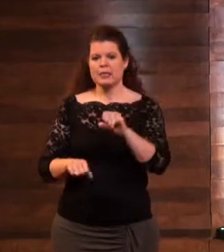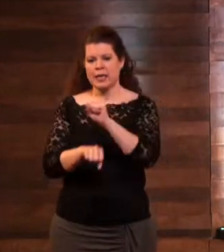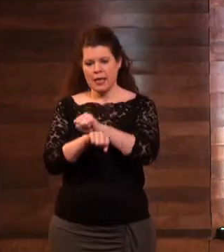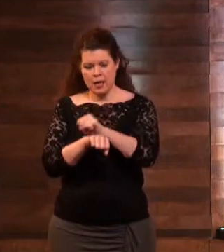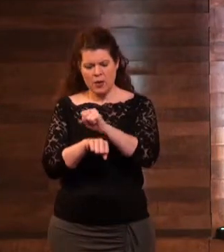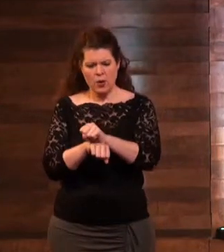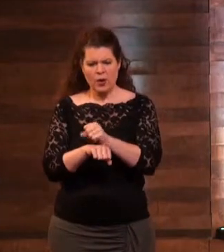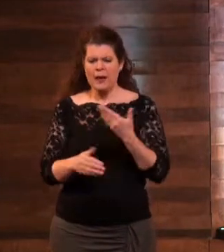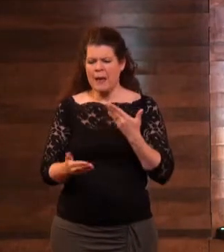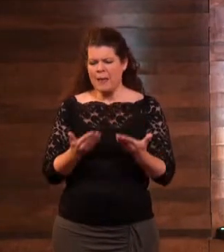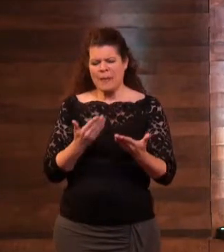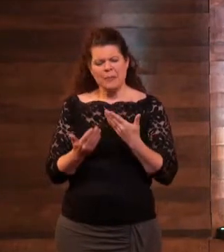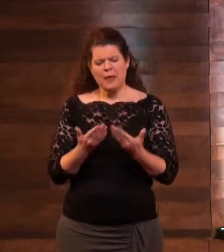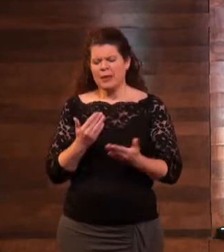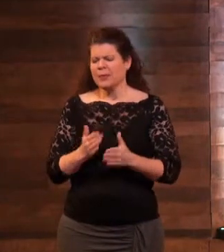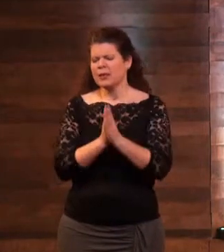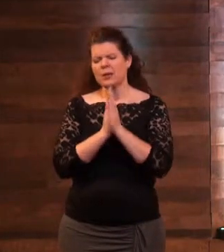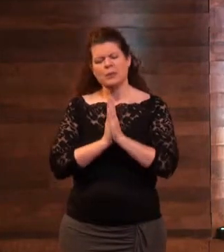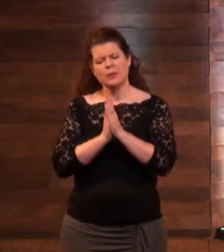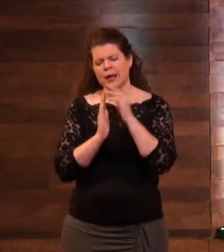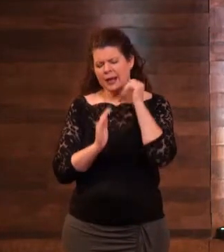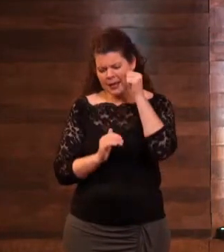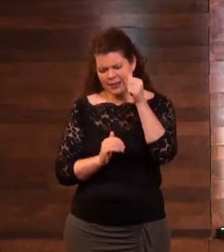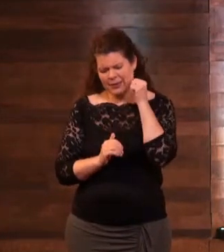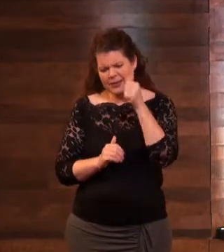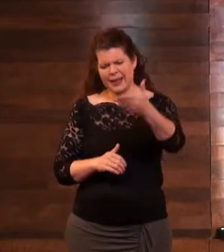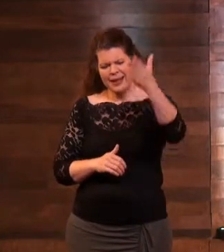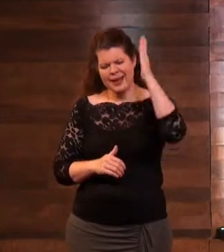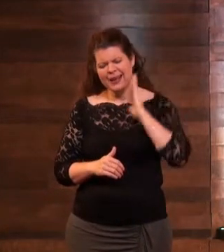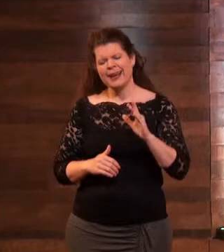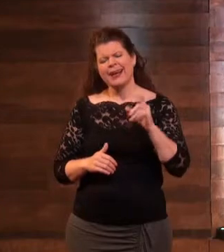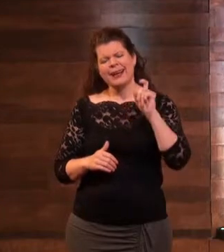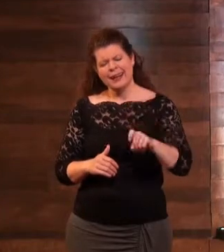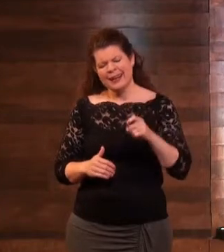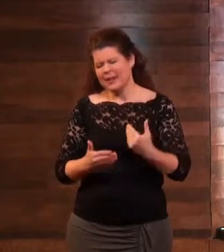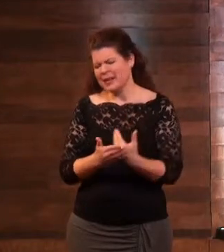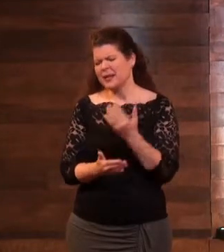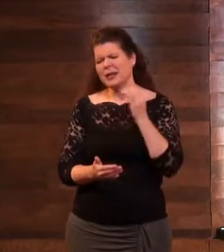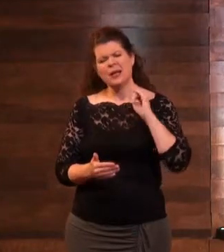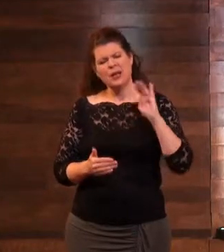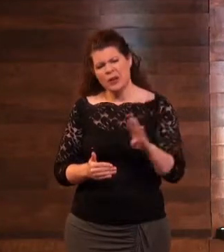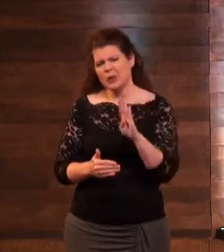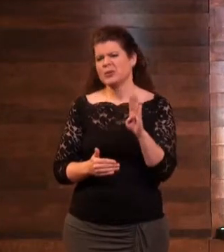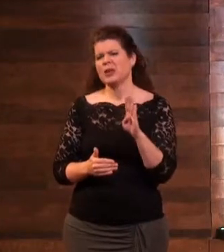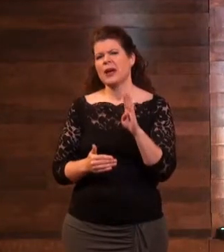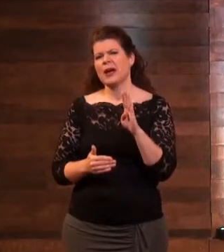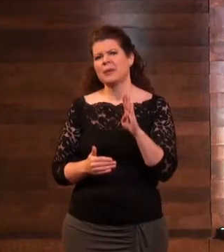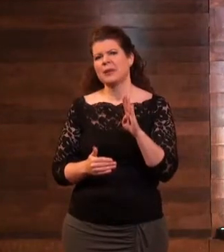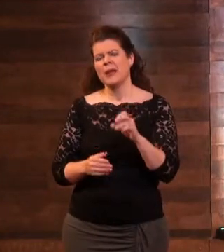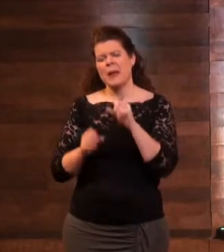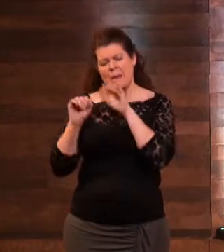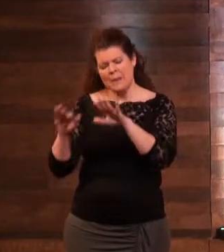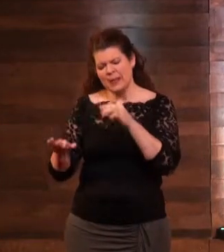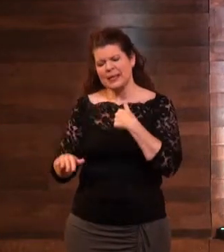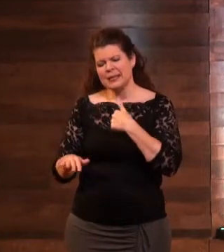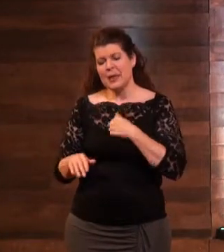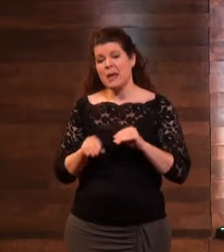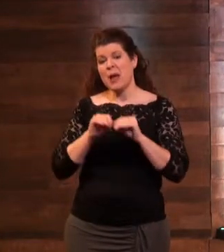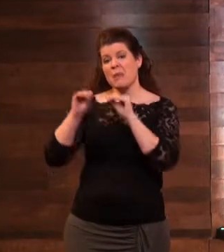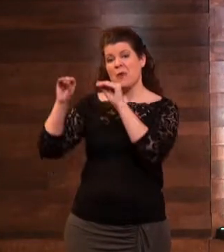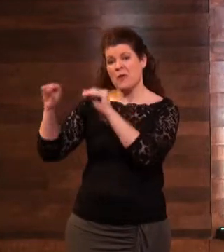out of here. Just let me get that other job, then I'll work with all my heart. I'll do my best. Bless me by moving me out of